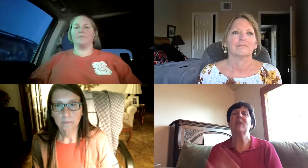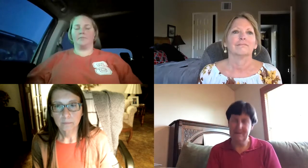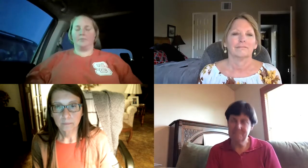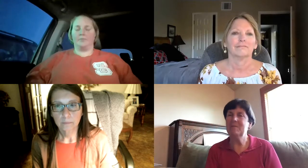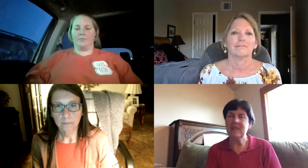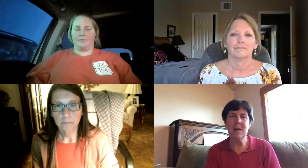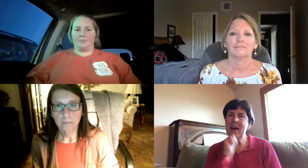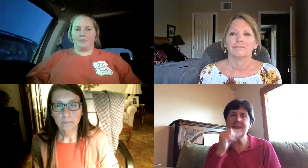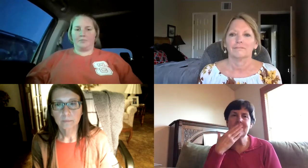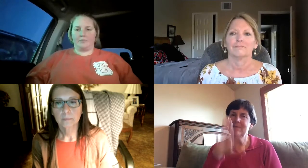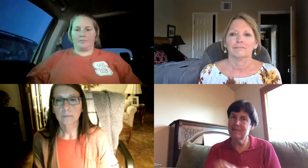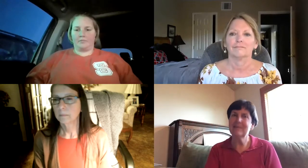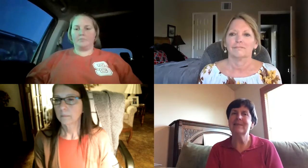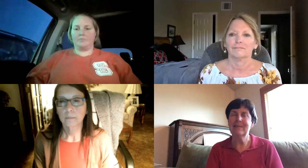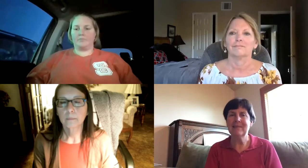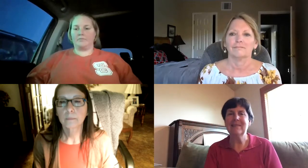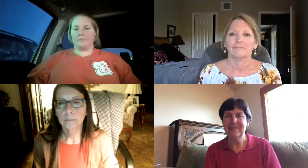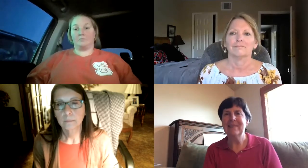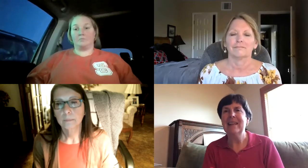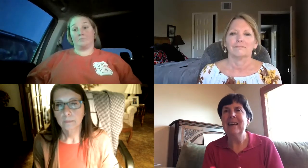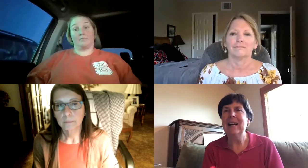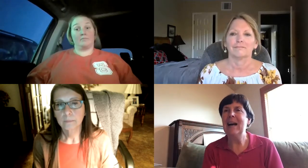Four, yeah, that's not bad.